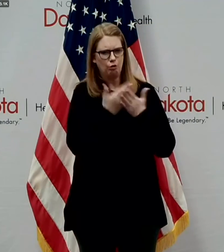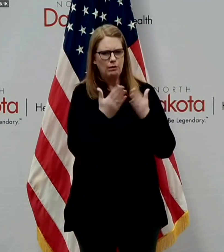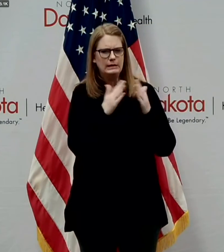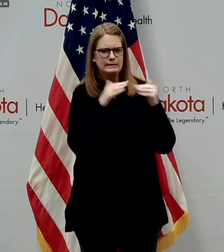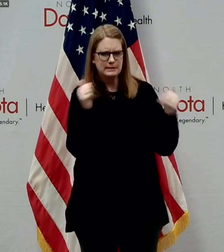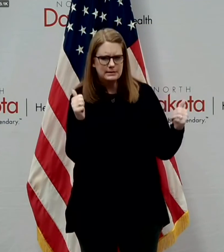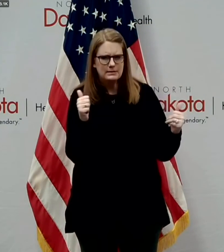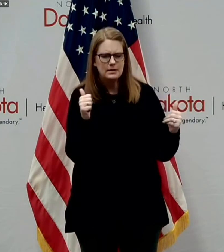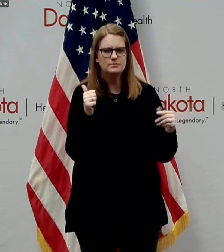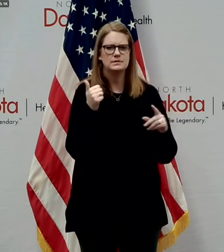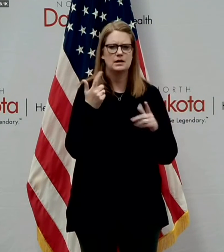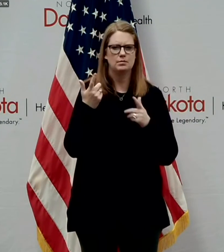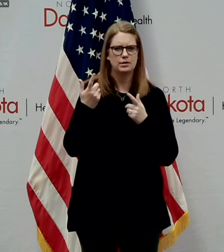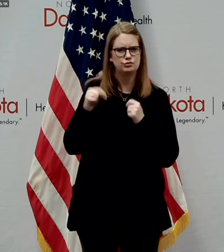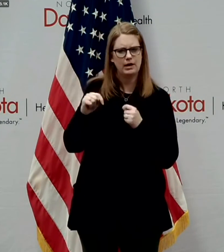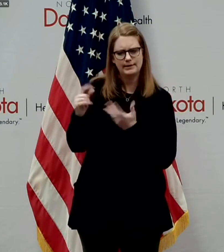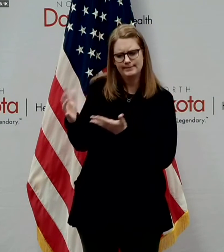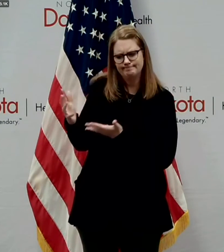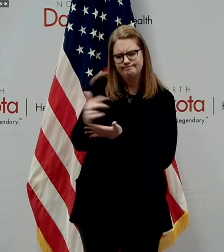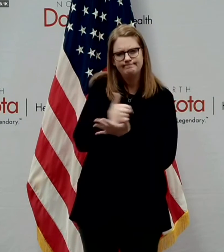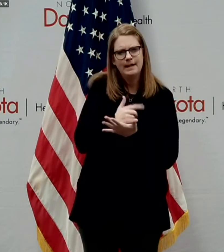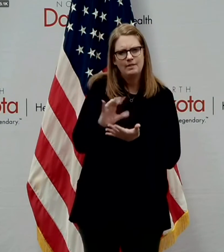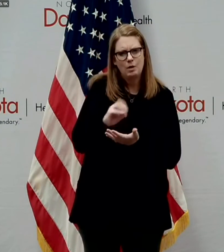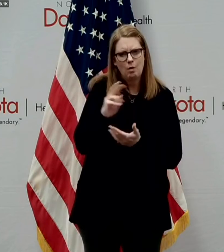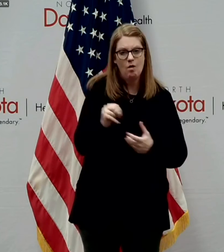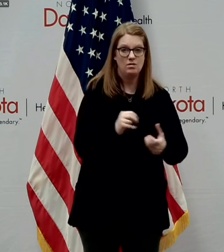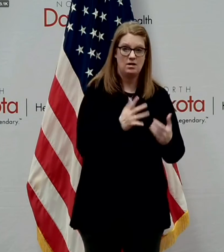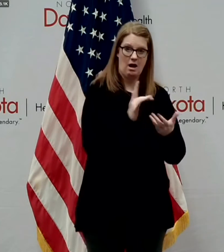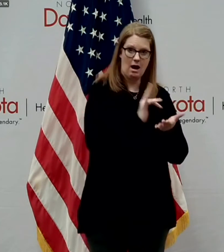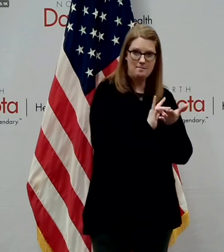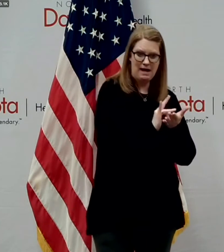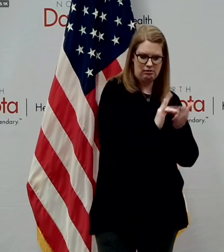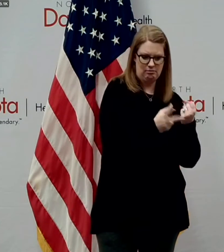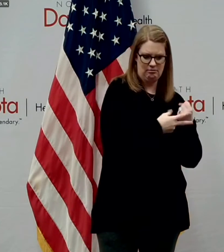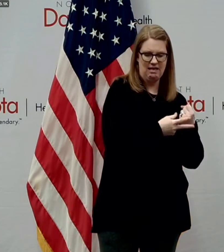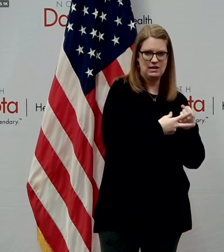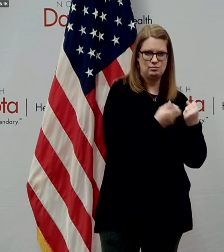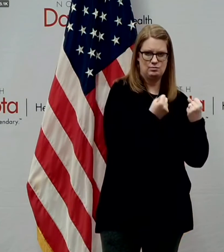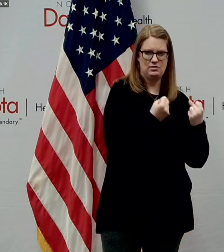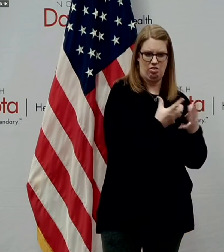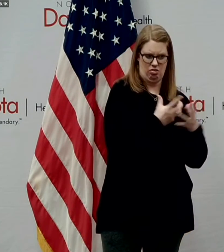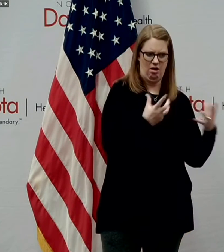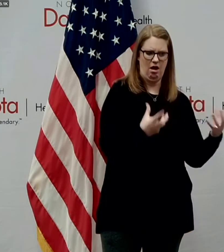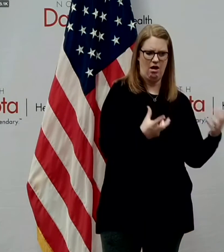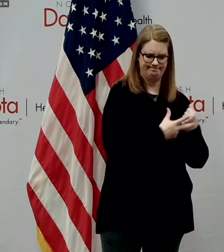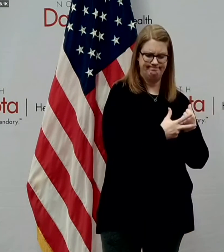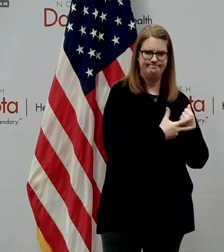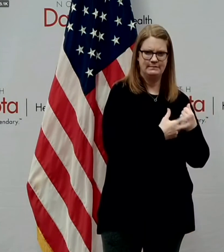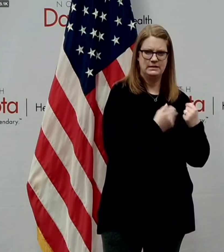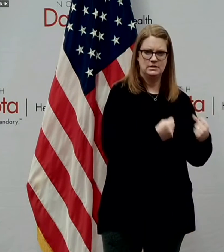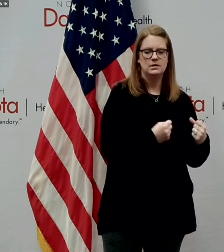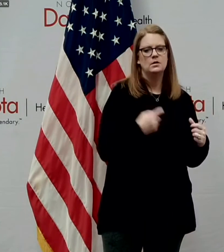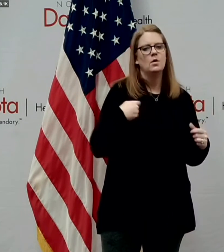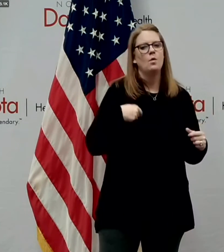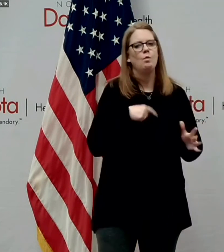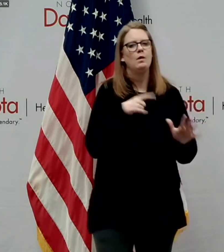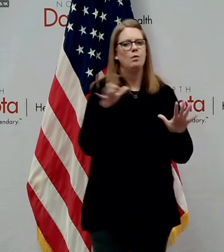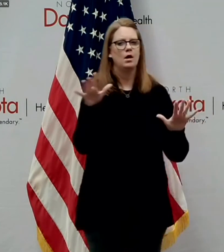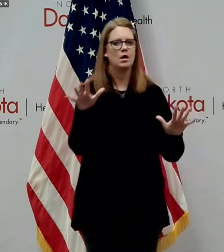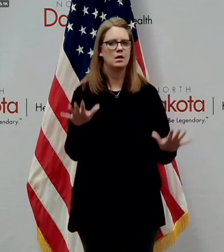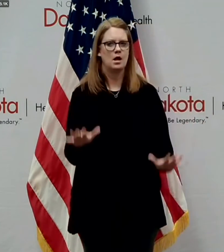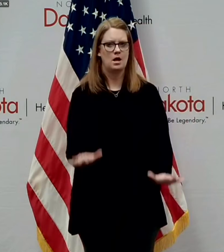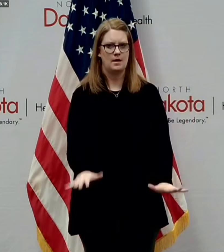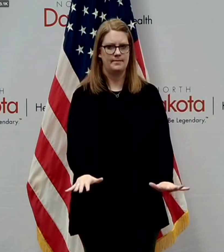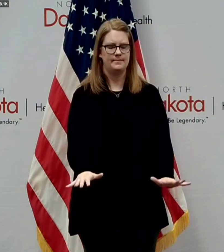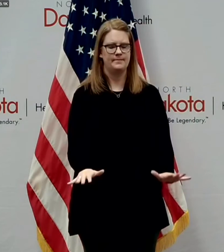own sourcing. We had a strong medical cache. We also were calm enough to understand that we had to keep looking at